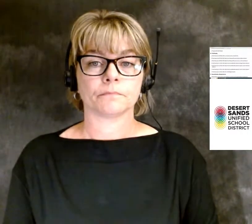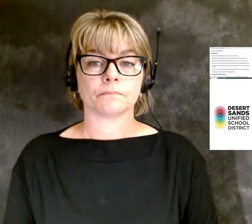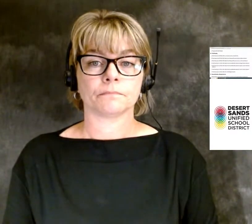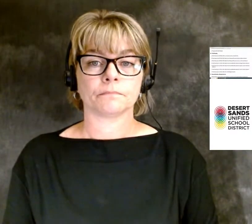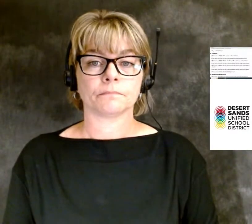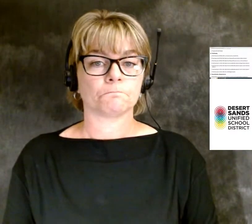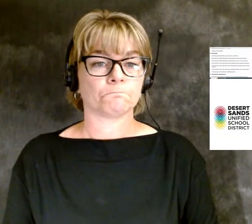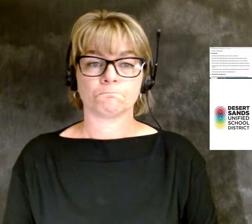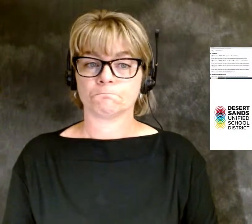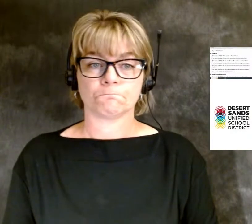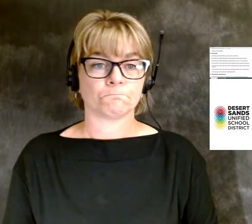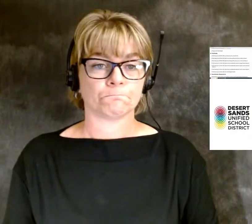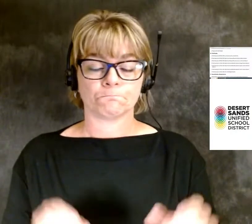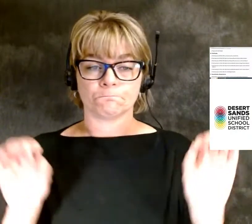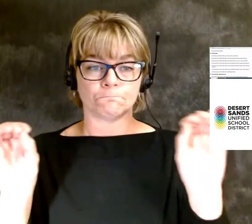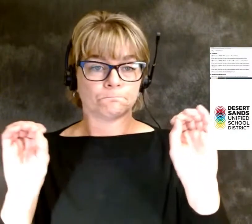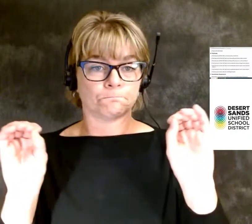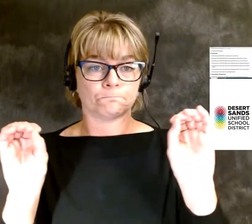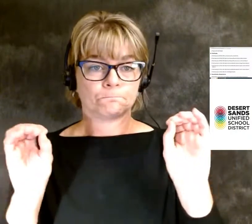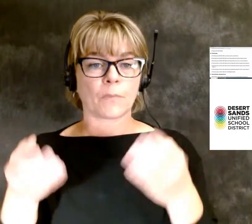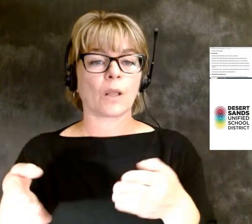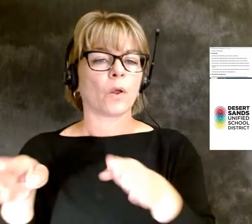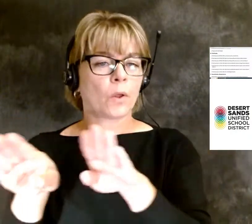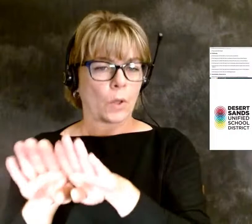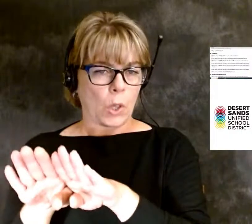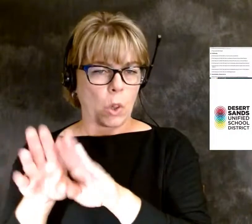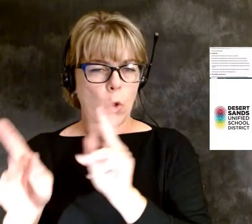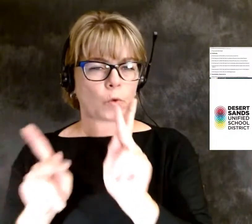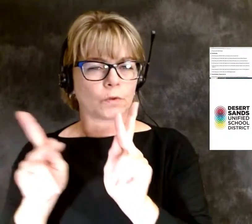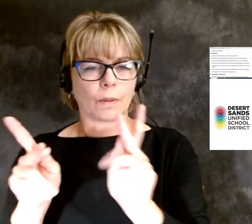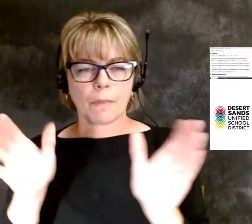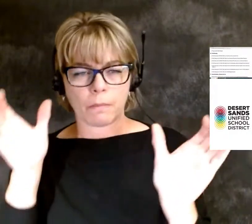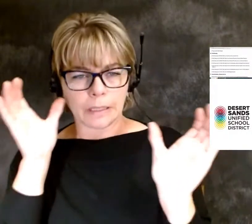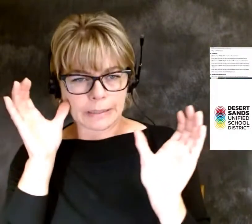Seeing none, we will close the public hearing at